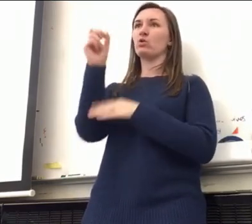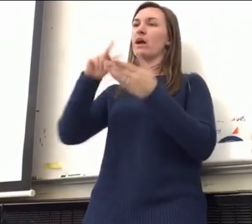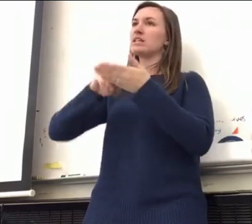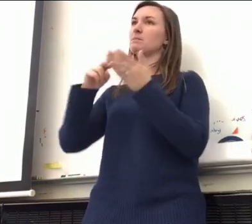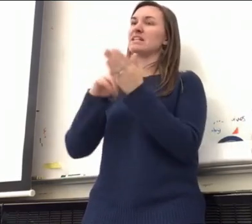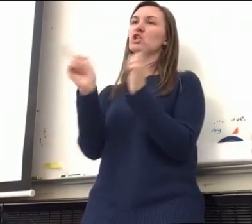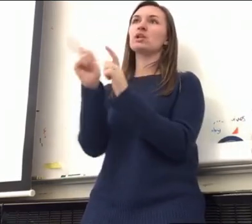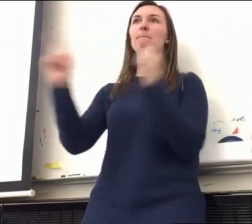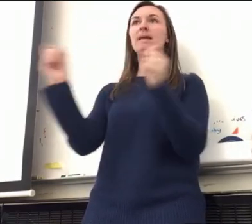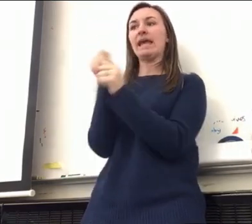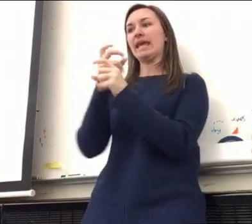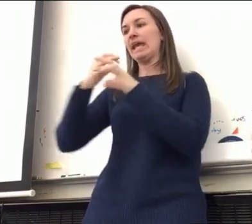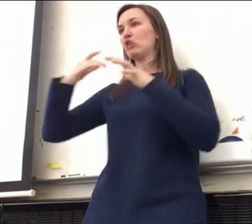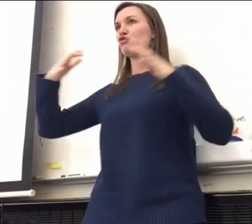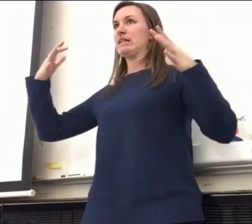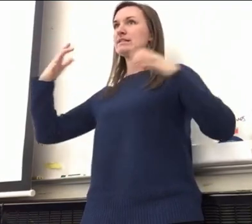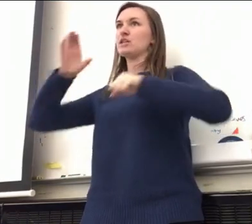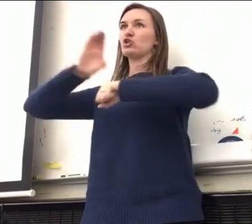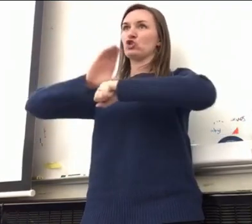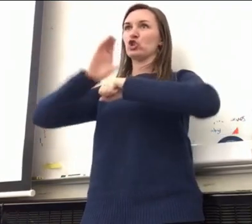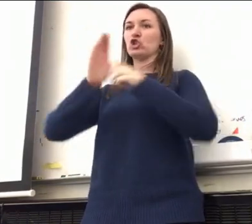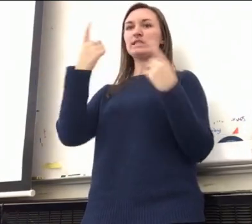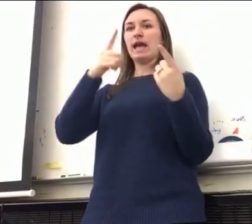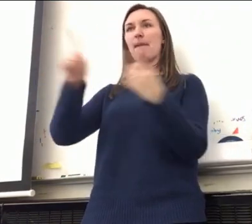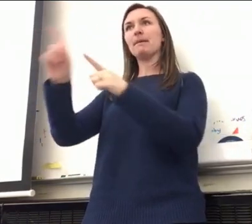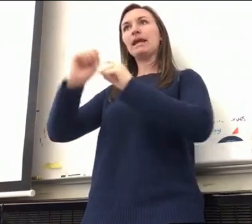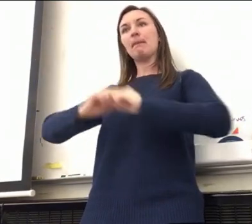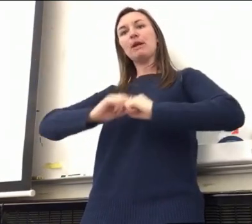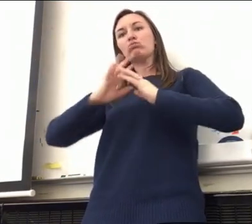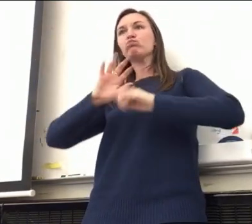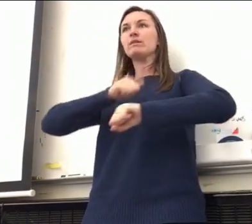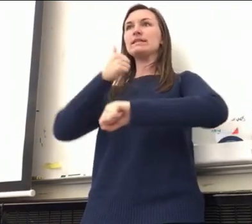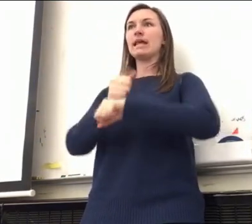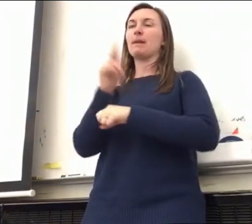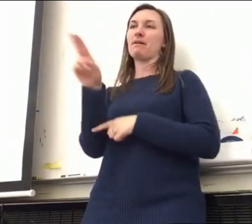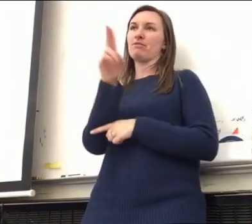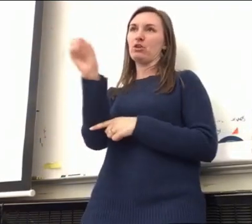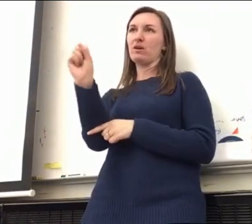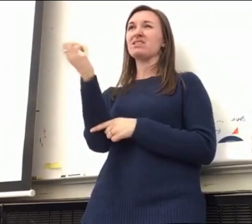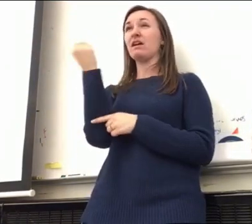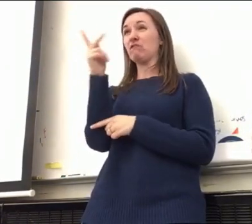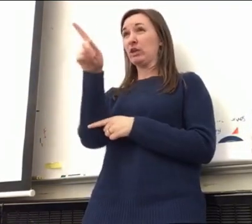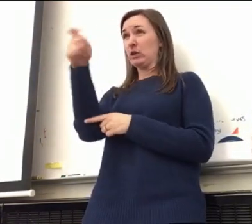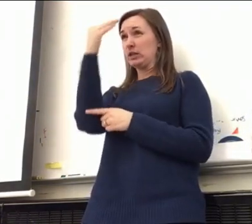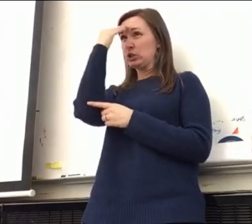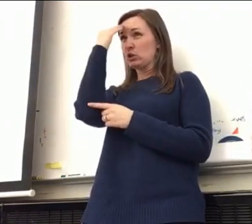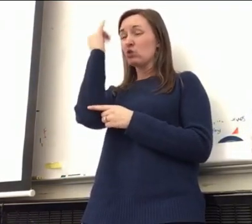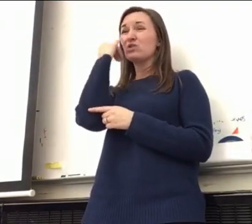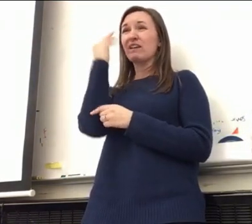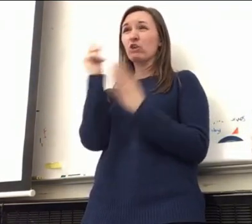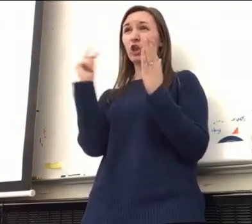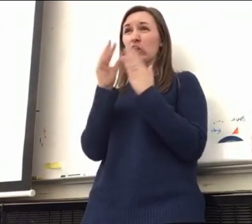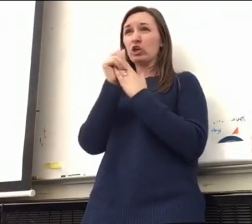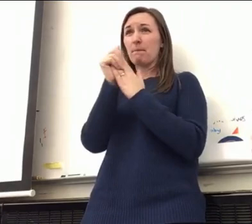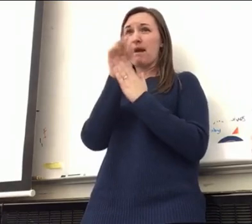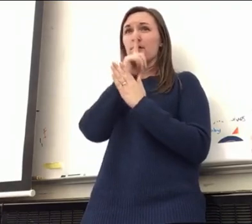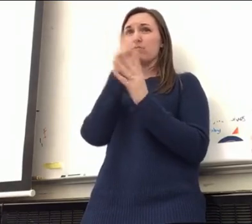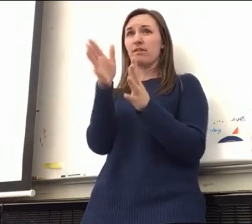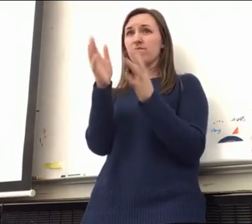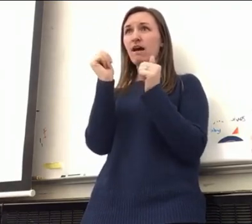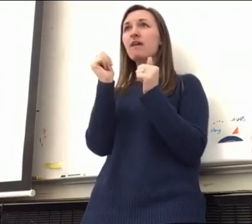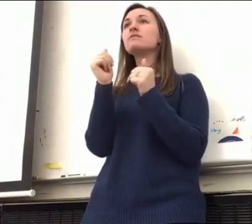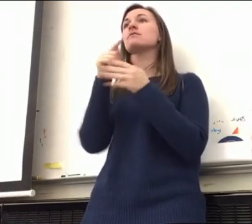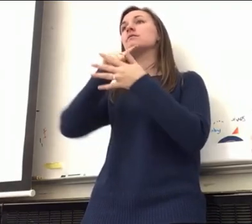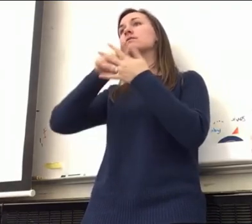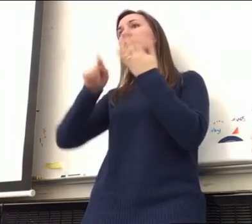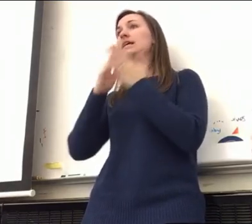massive increase of churches going on in the United States. A couple of the ones that you need to know. So if you look at your packet really quickly, these are